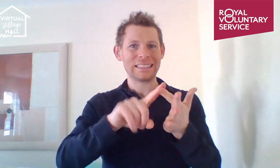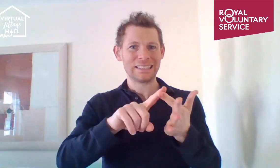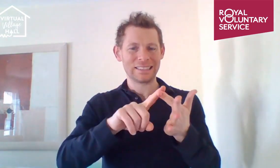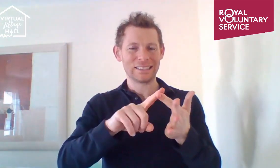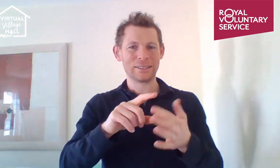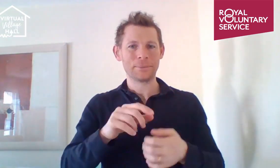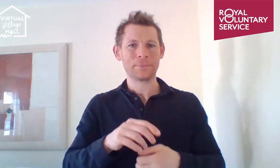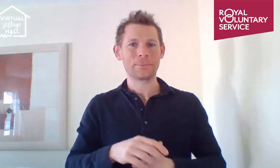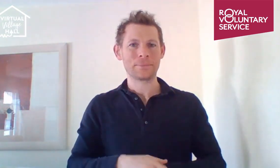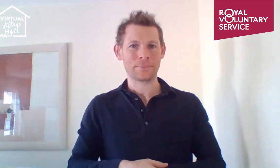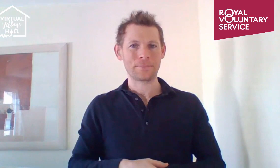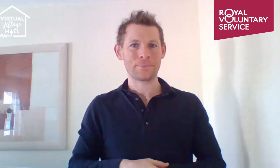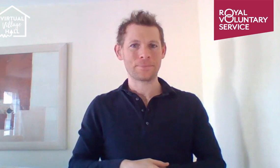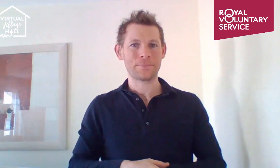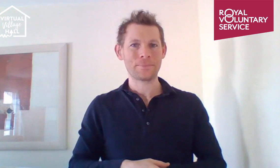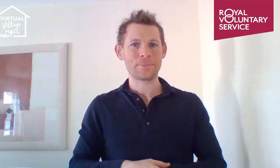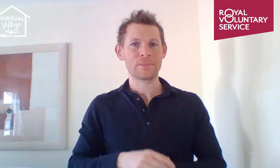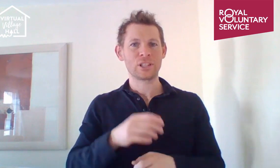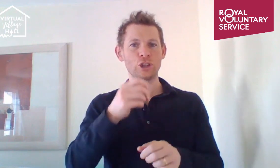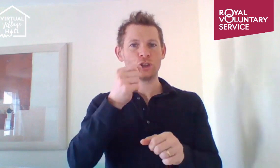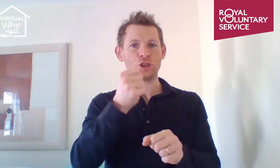GCSE for GCSE. We fingerspell that.